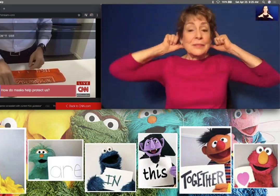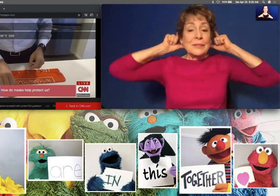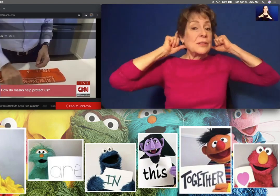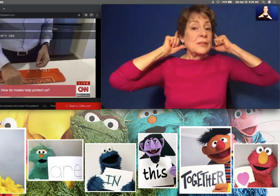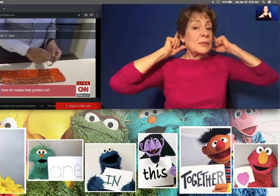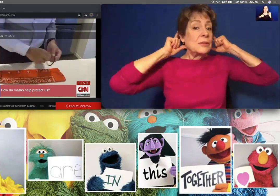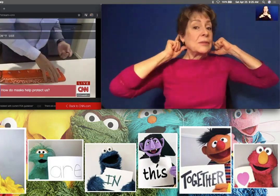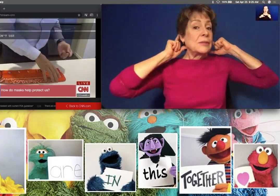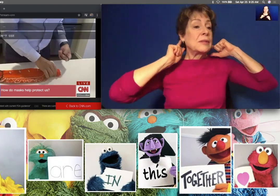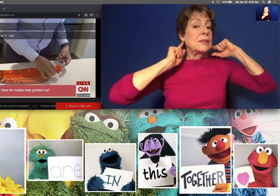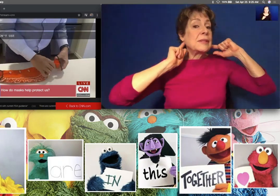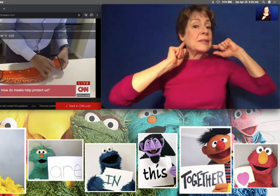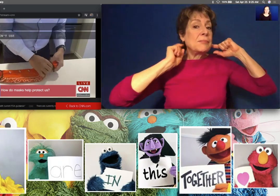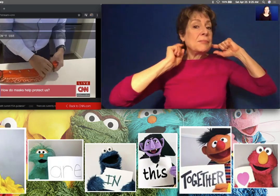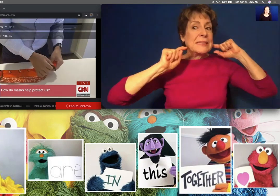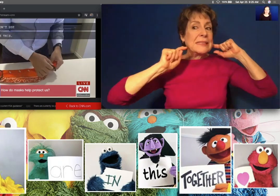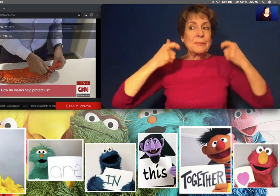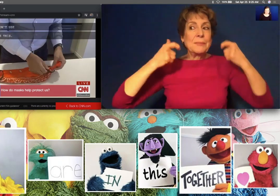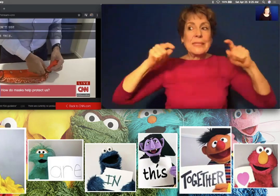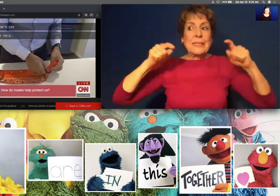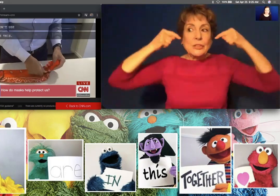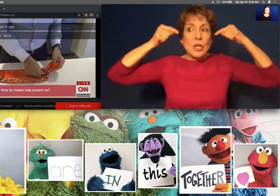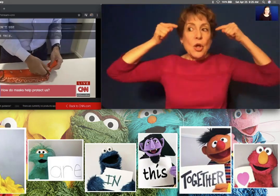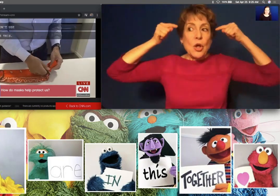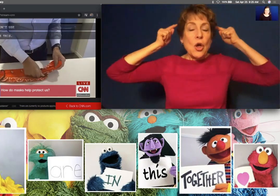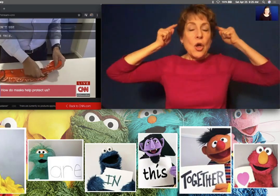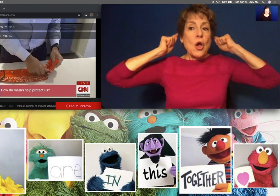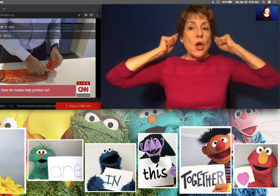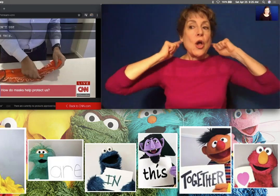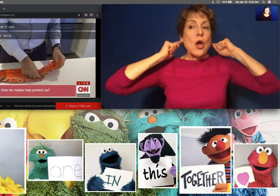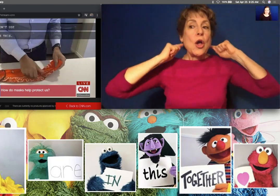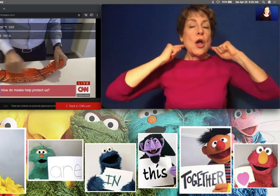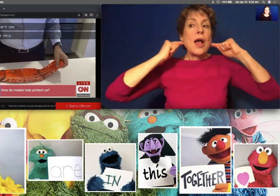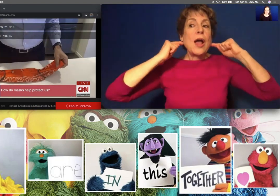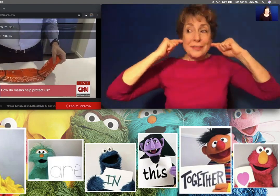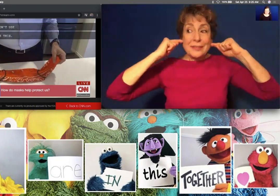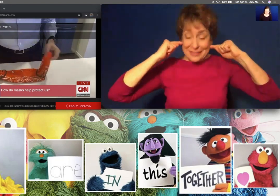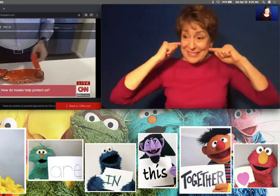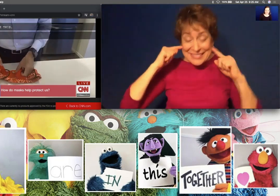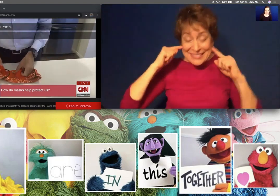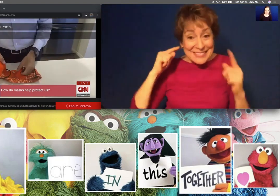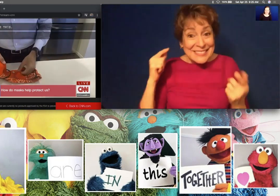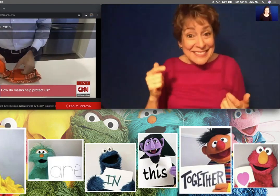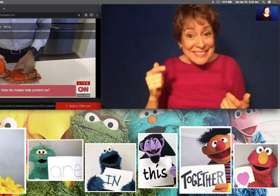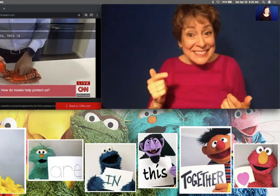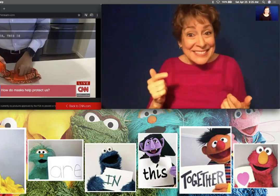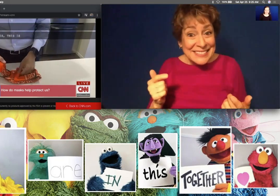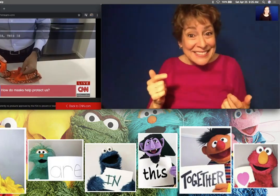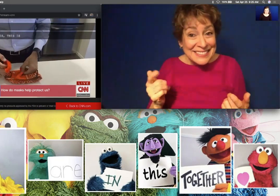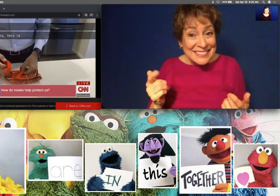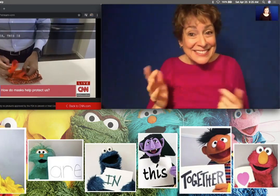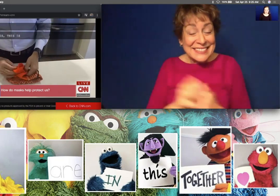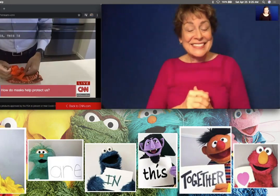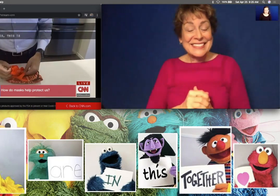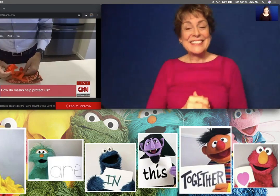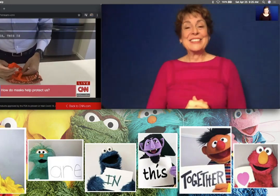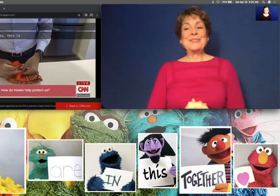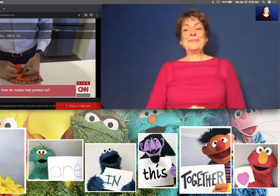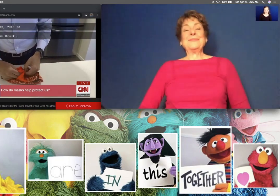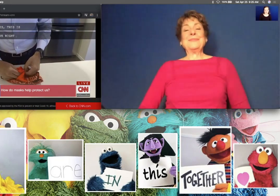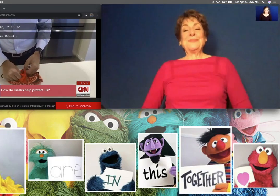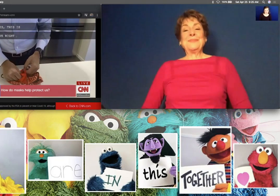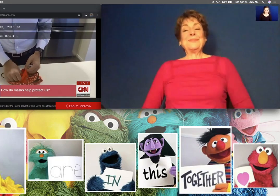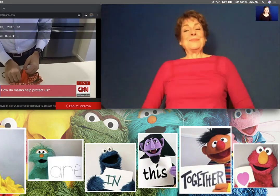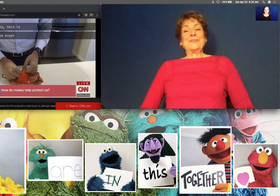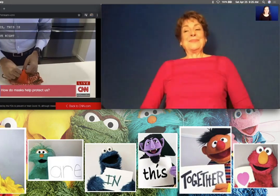here. Do this. And then this is going to be a key move right here. Put it like this, but then fold one